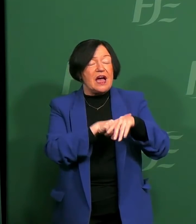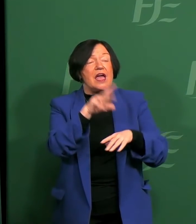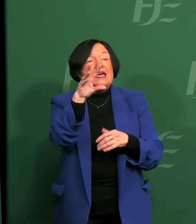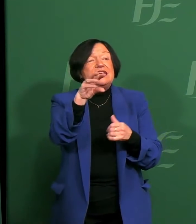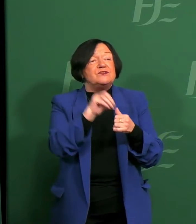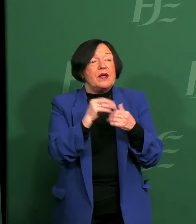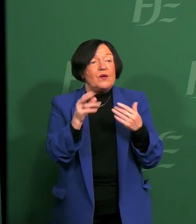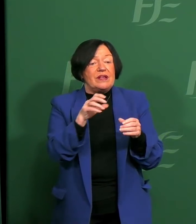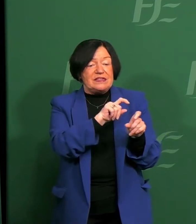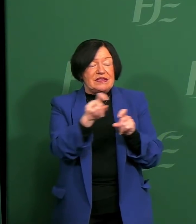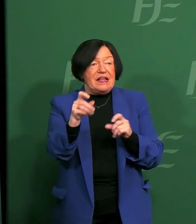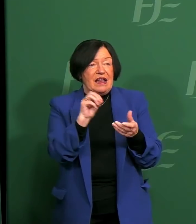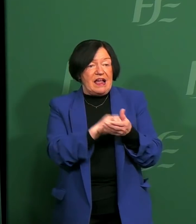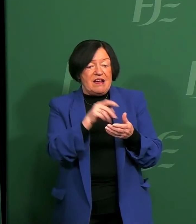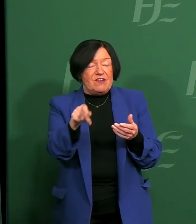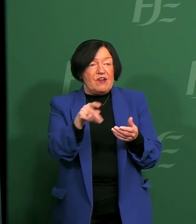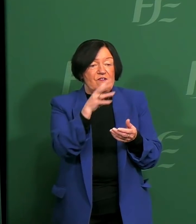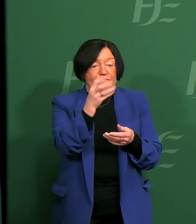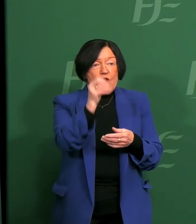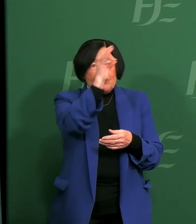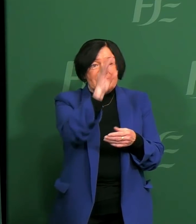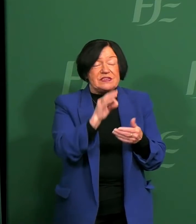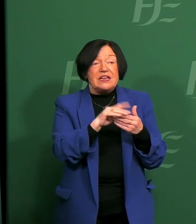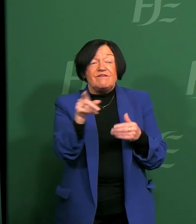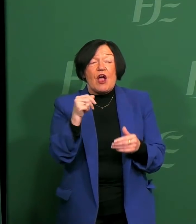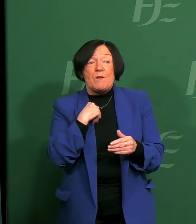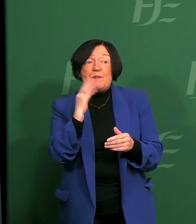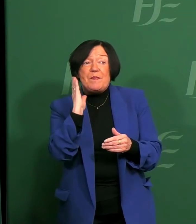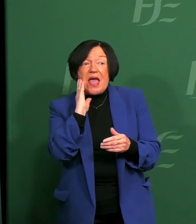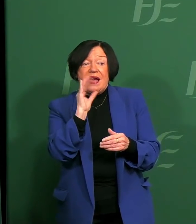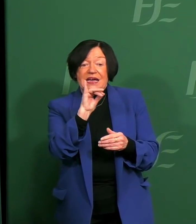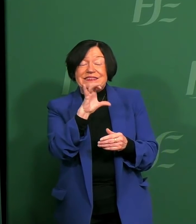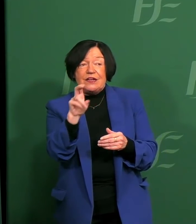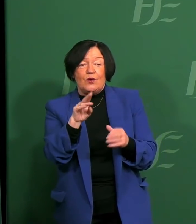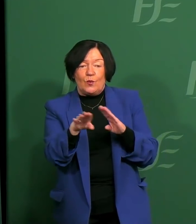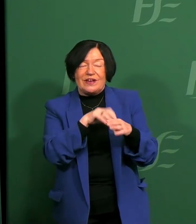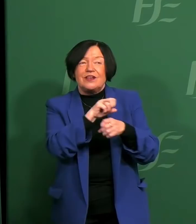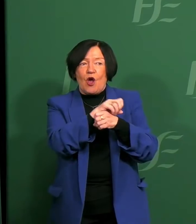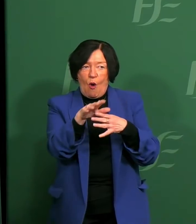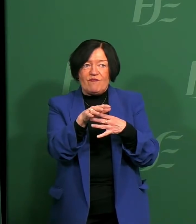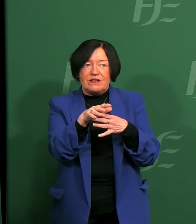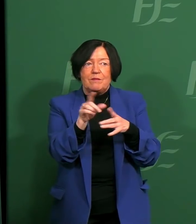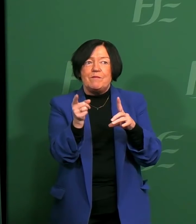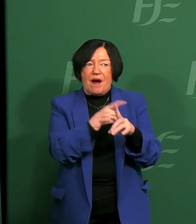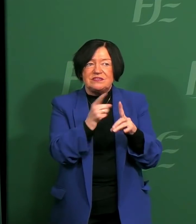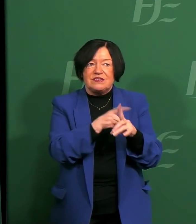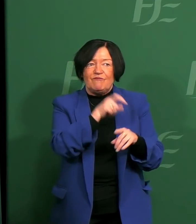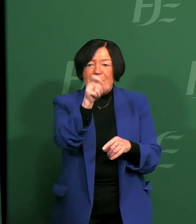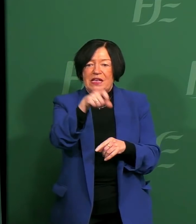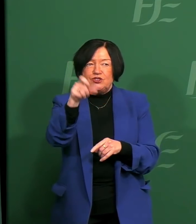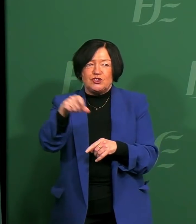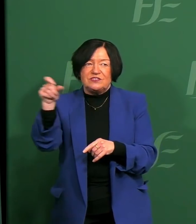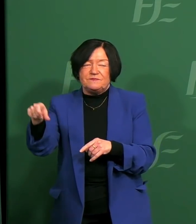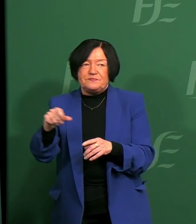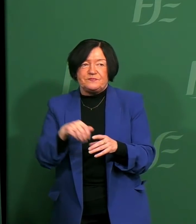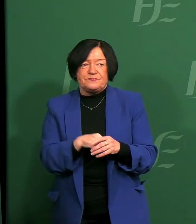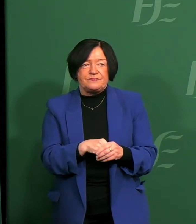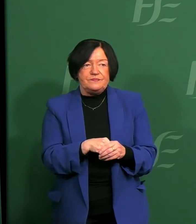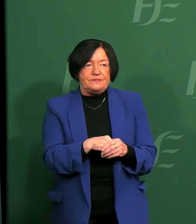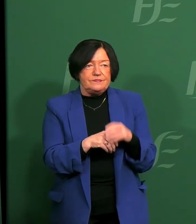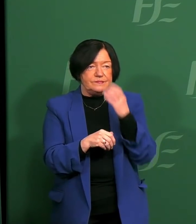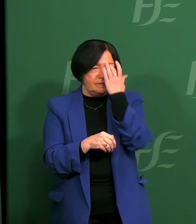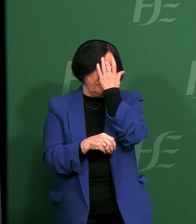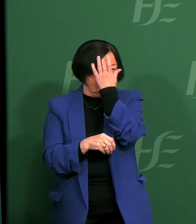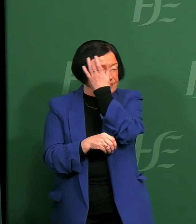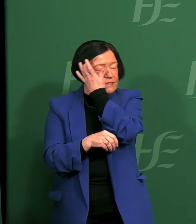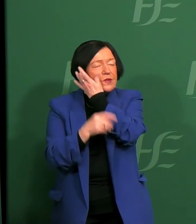still have practically 40% of our ICU beds with COVID positive patients. And we